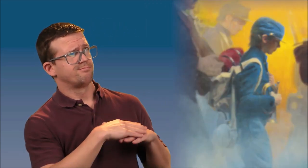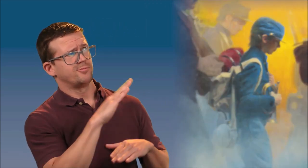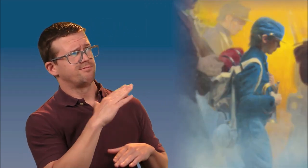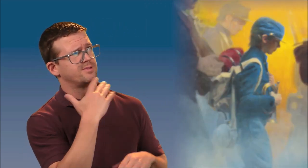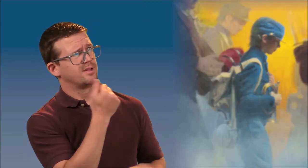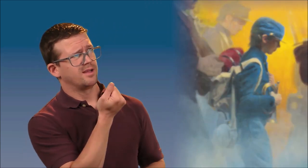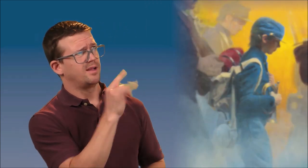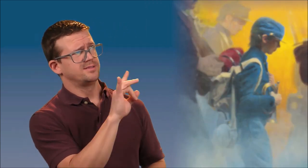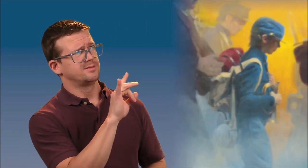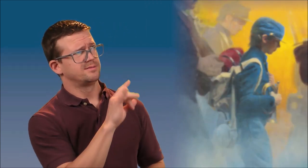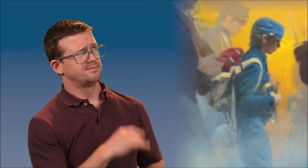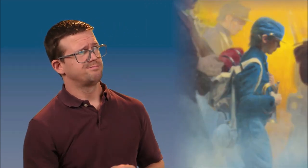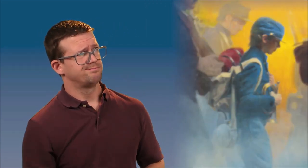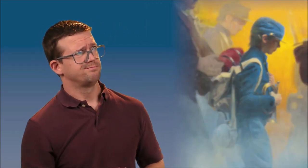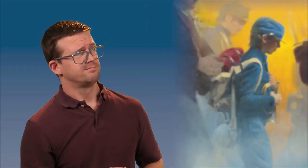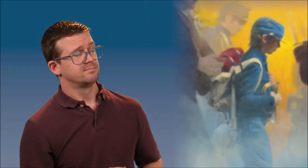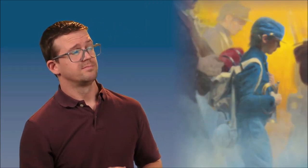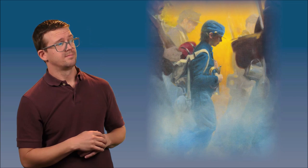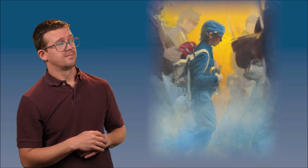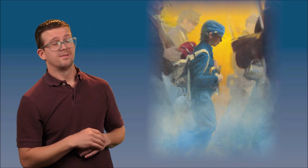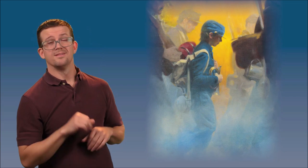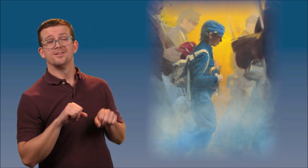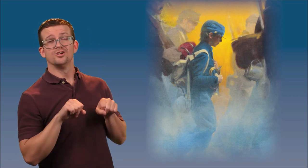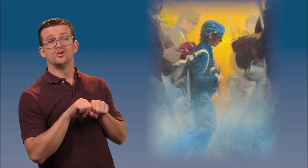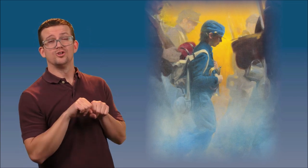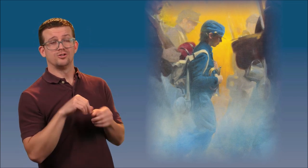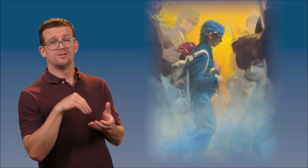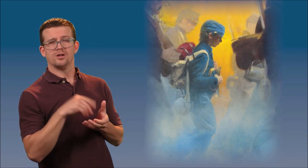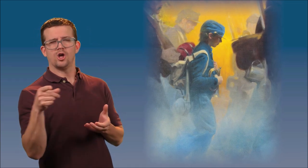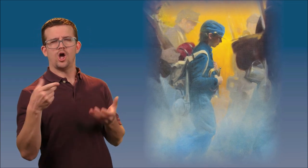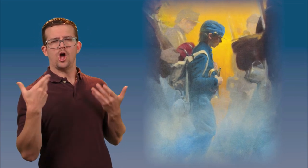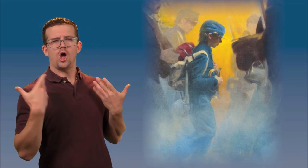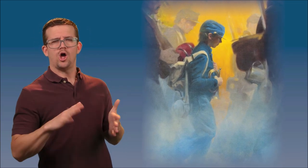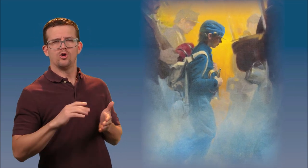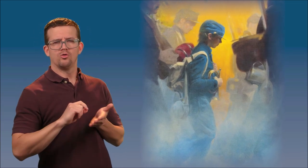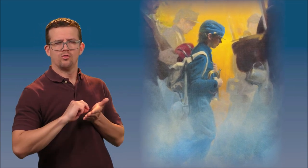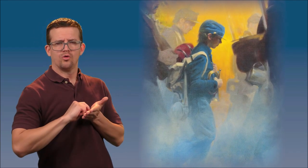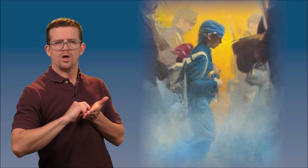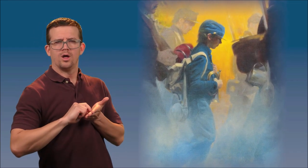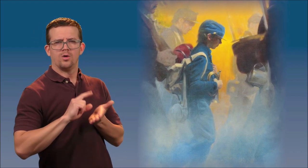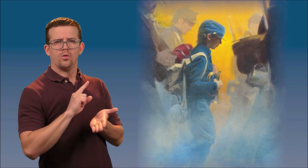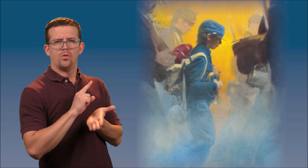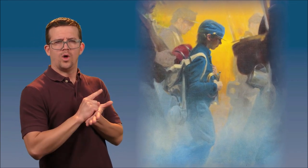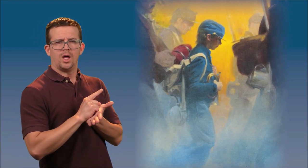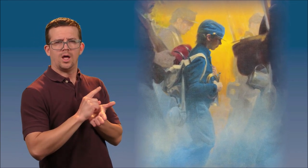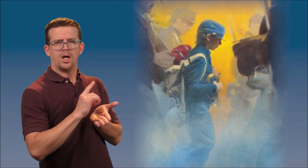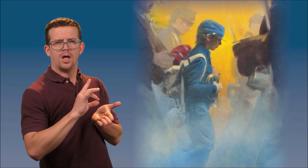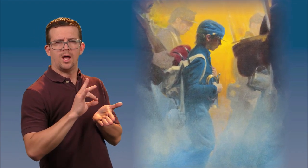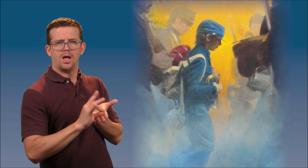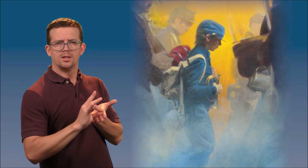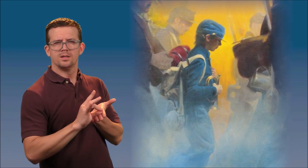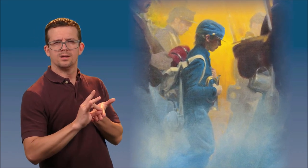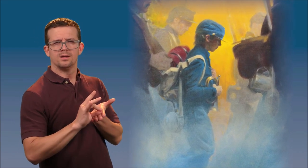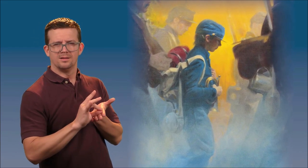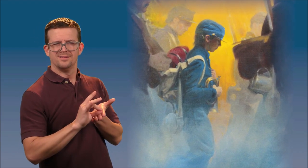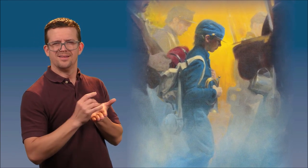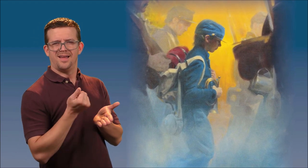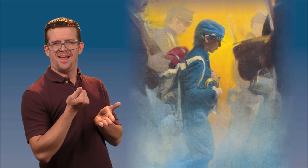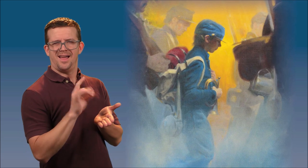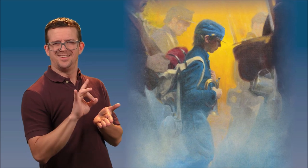over 18, because he had slipped a piece of paper inside his shoe with 18 penciled